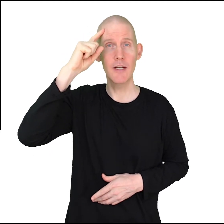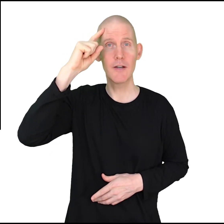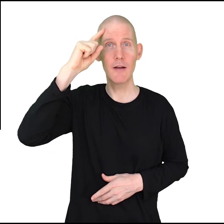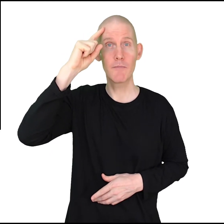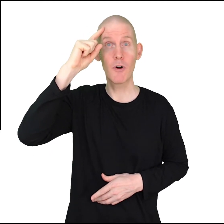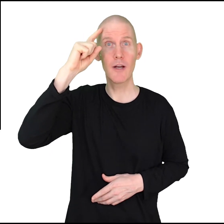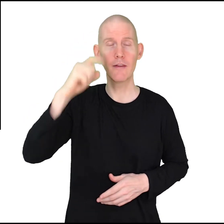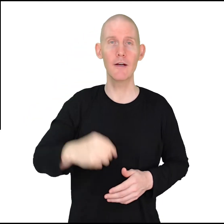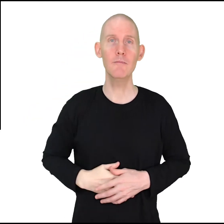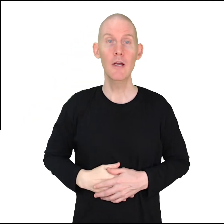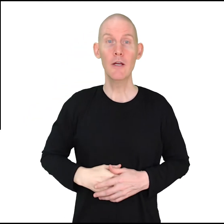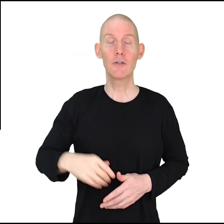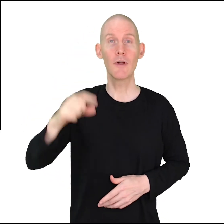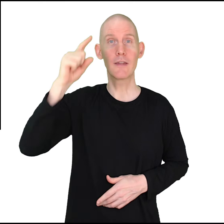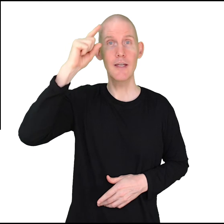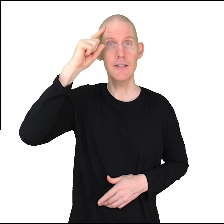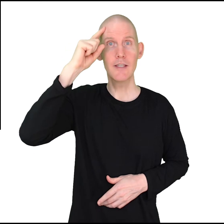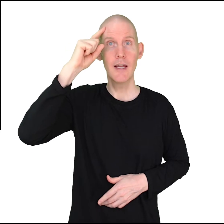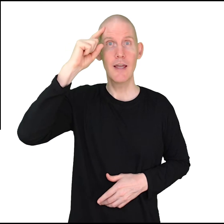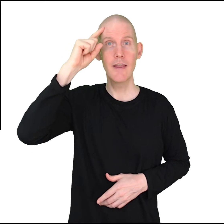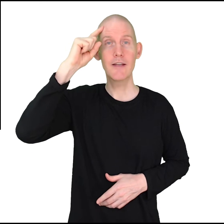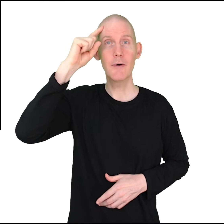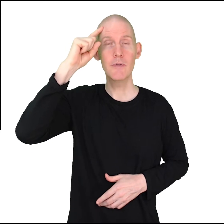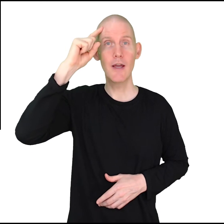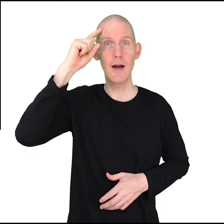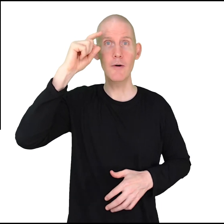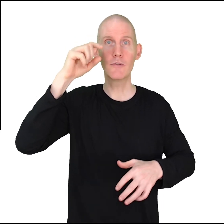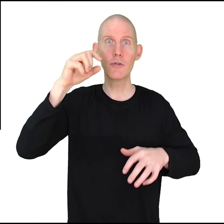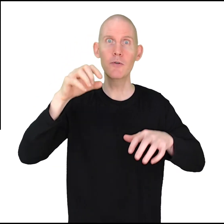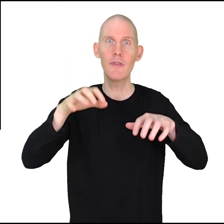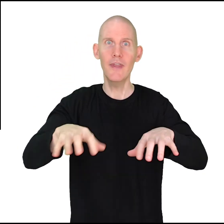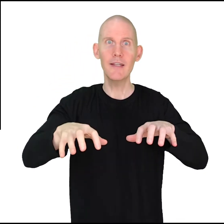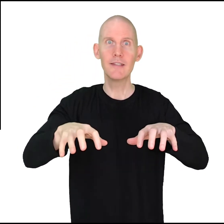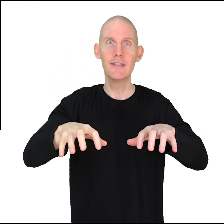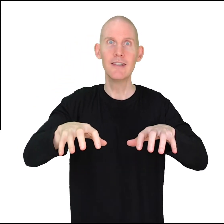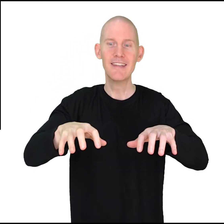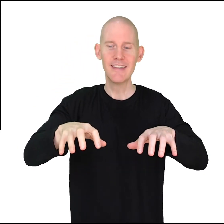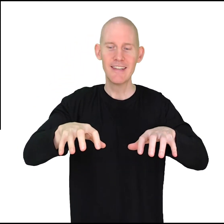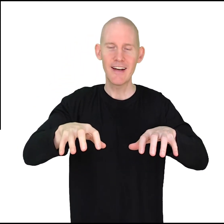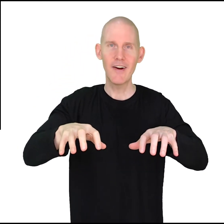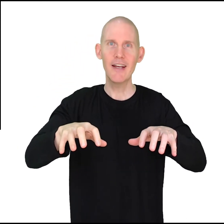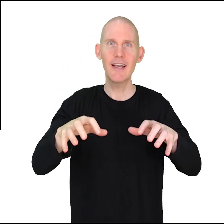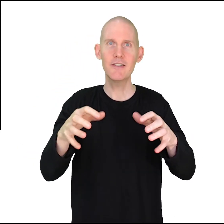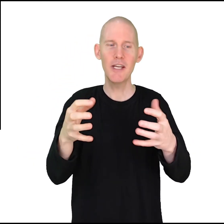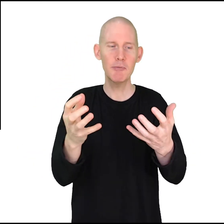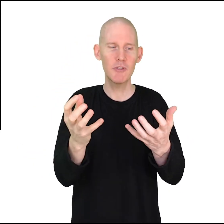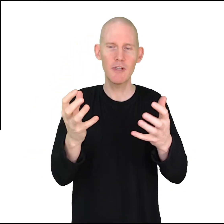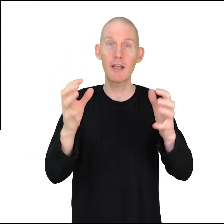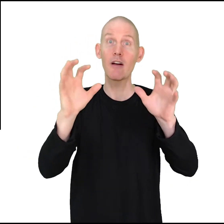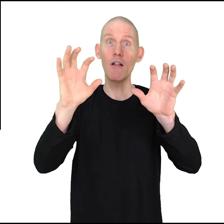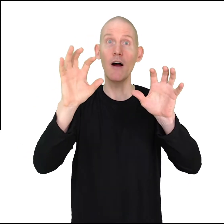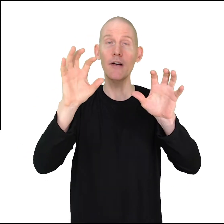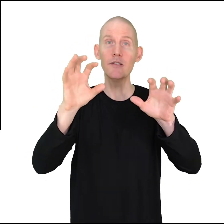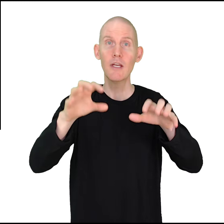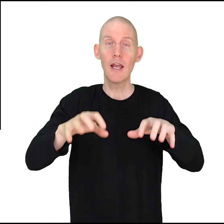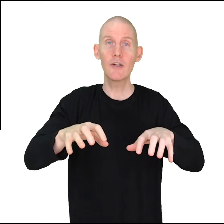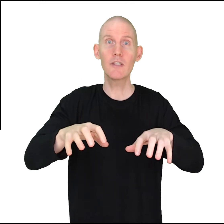head, forehead there. Go like this, and then come down to this. All right, hand shapes are like claws, and you're just kind of